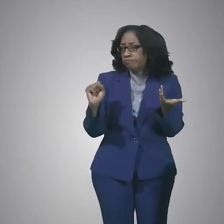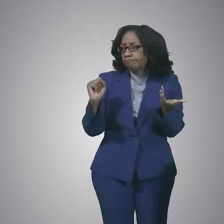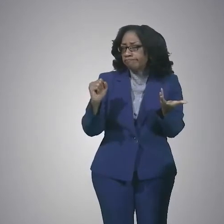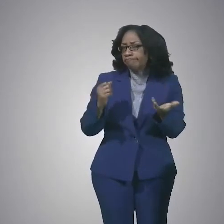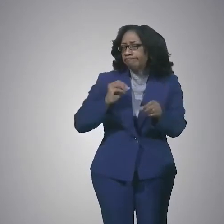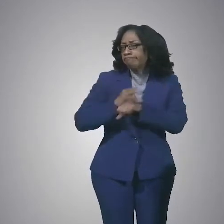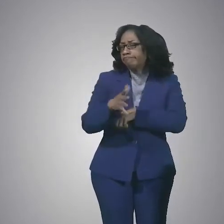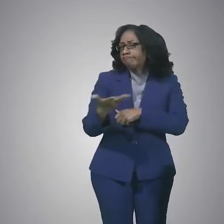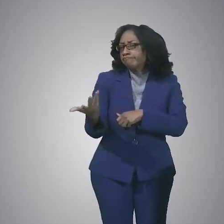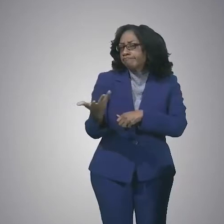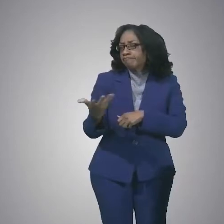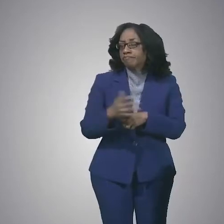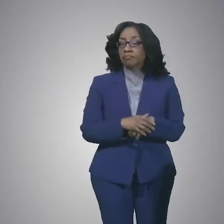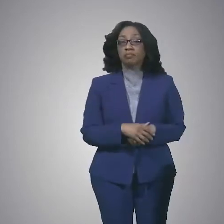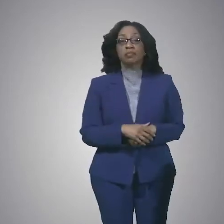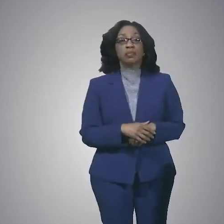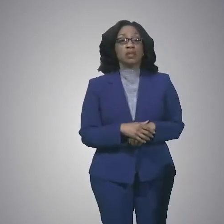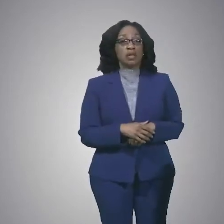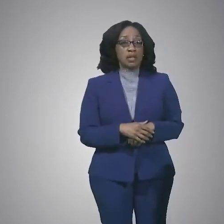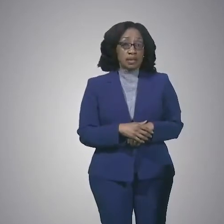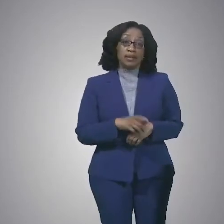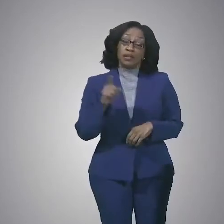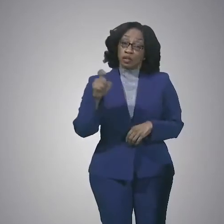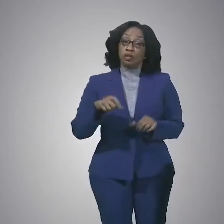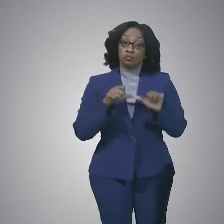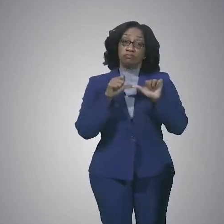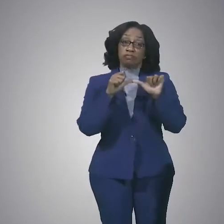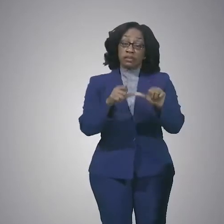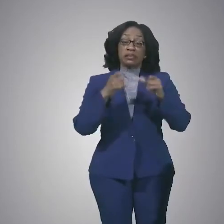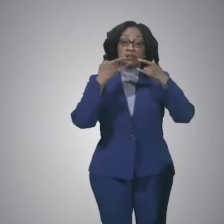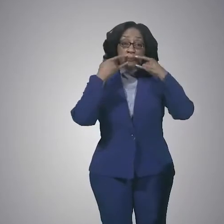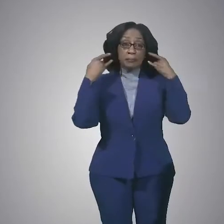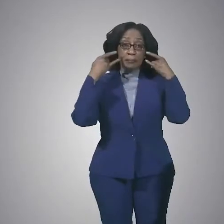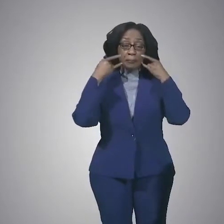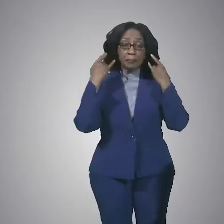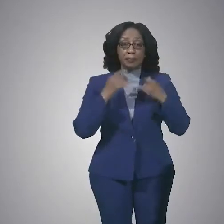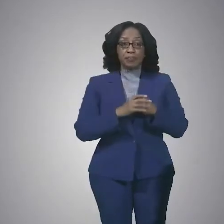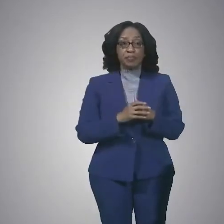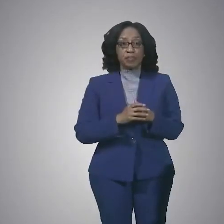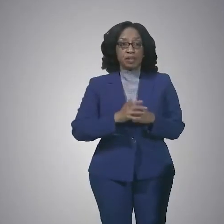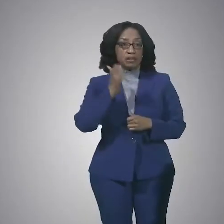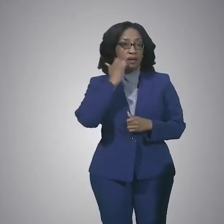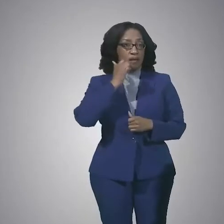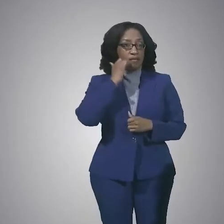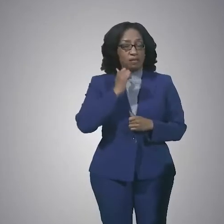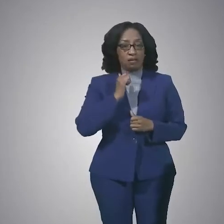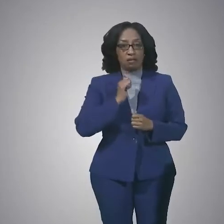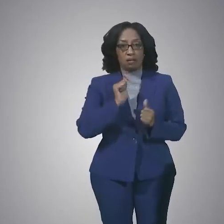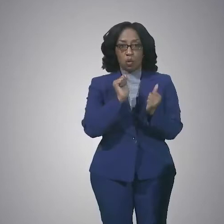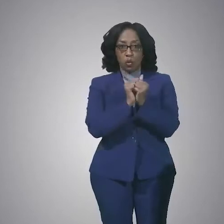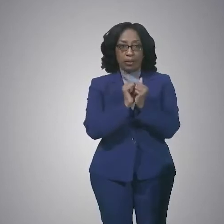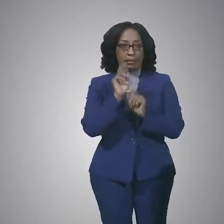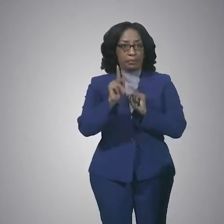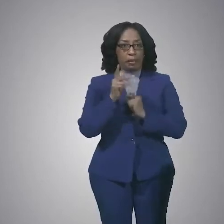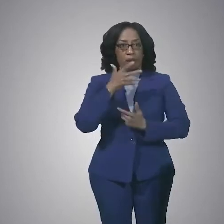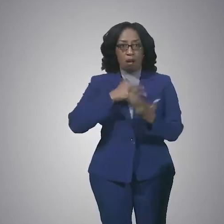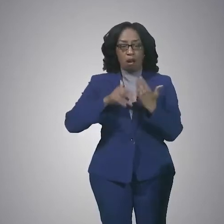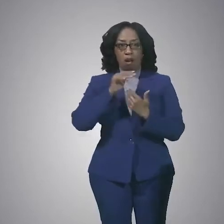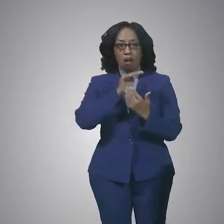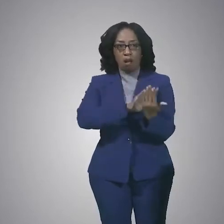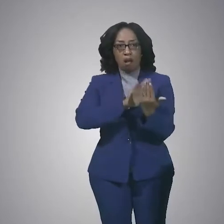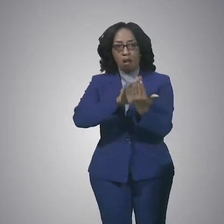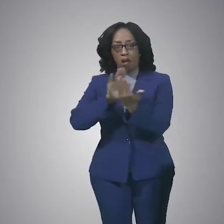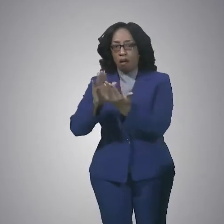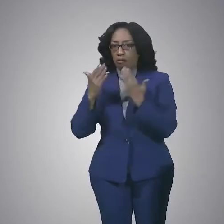them? My advice to them would be that they should continue to wear their masks. They deal with the public every day. There's no way for them